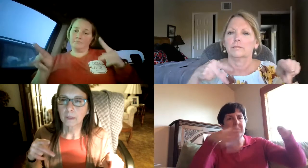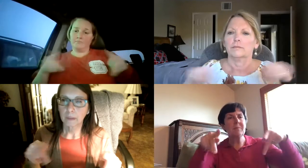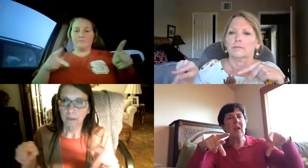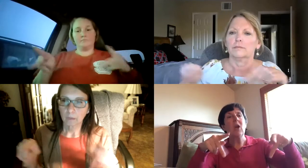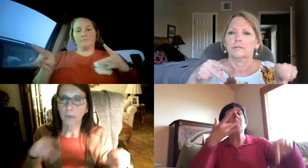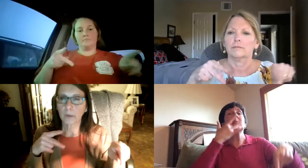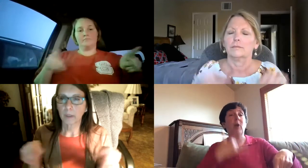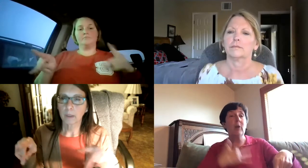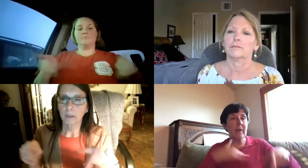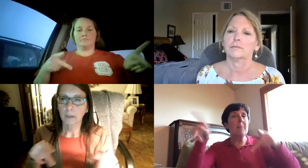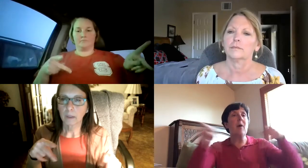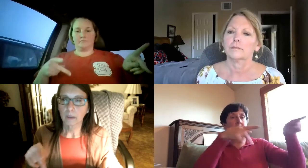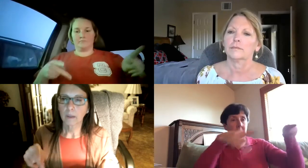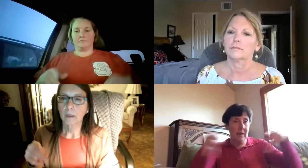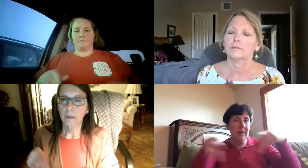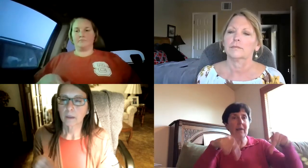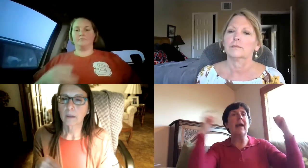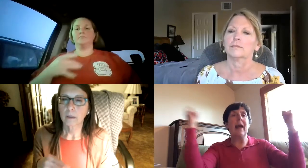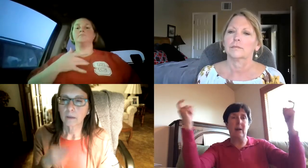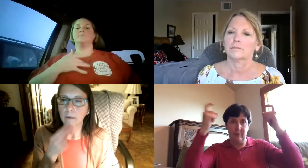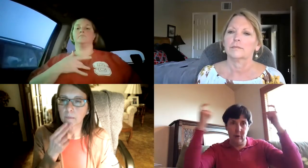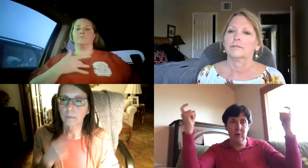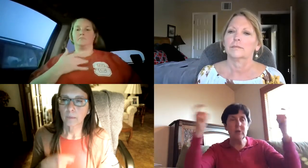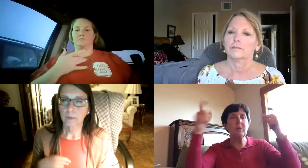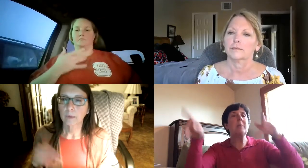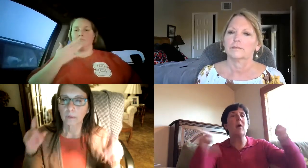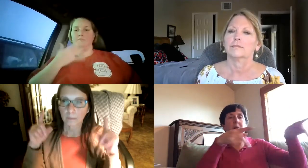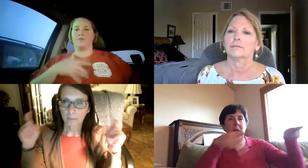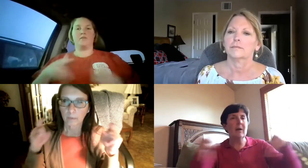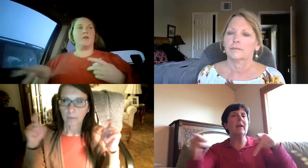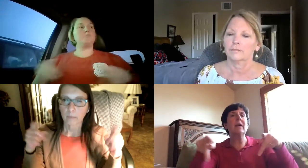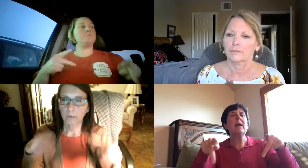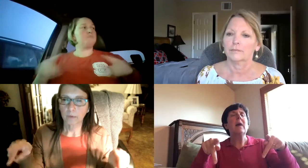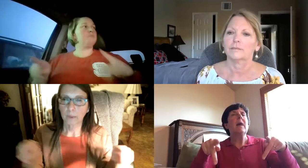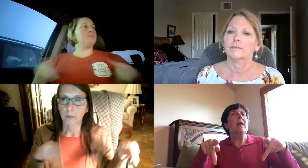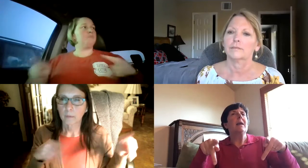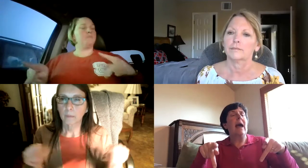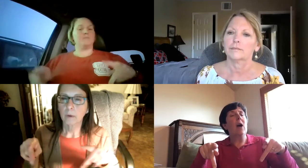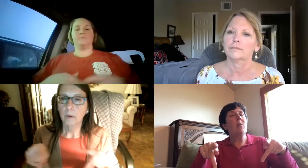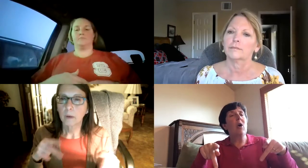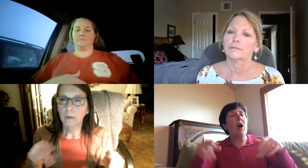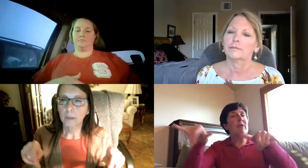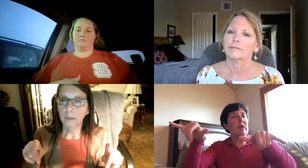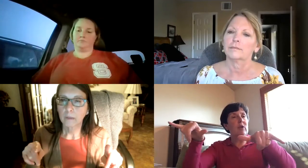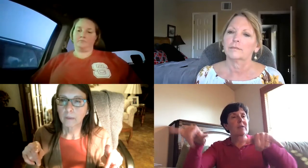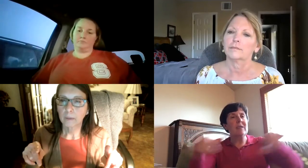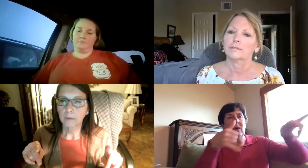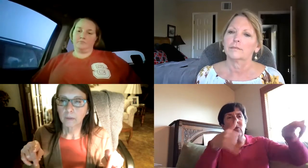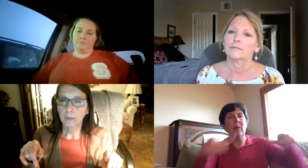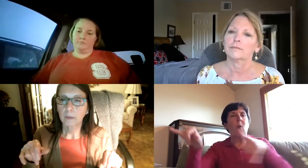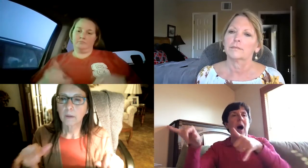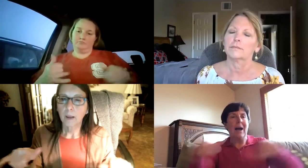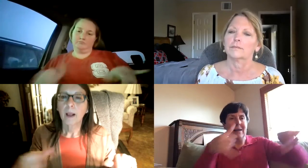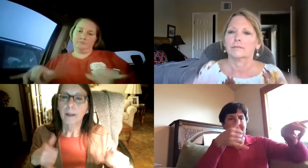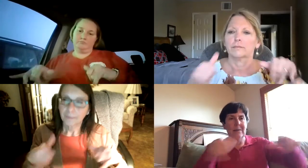Party. Birthday party, anniversary party. Now more often you'll see it